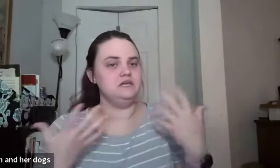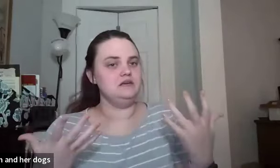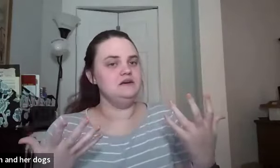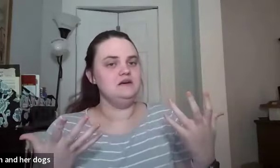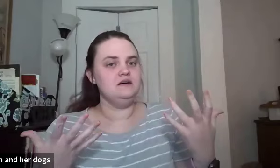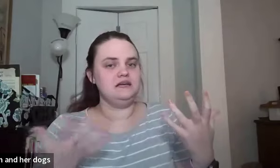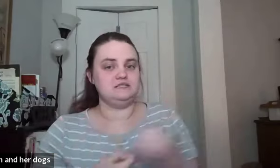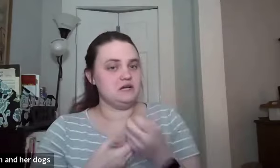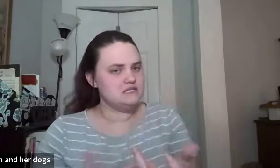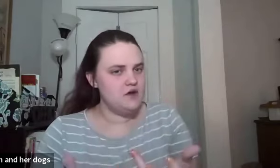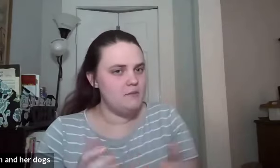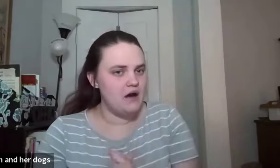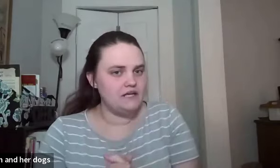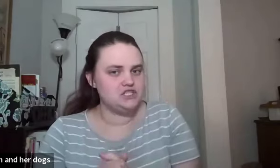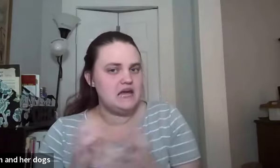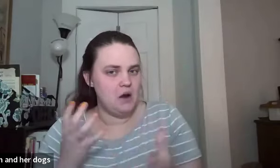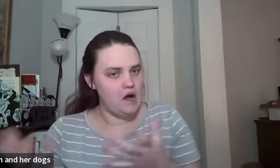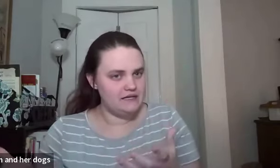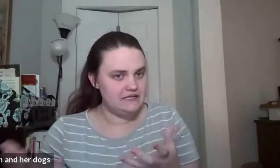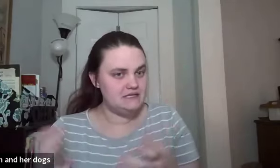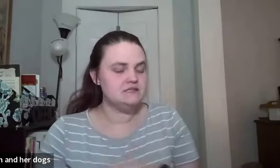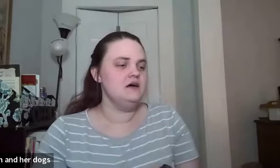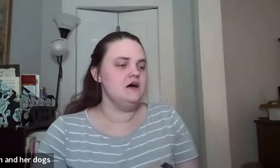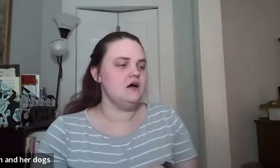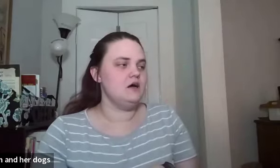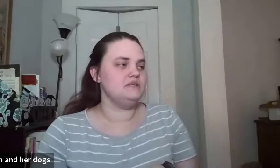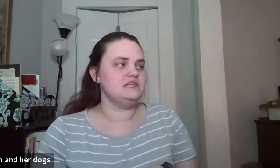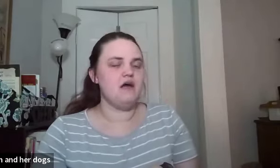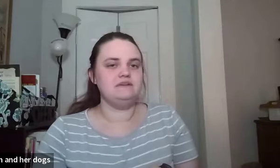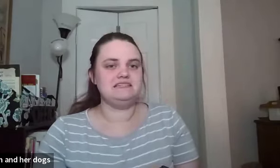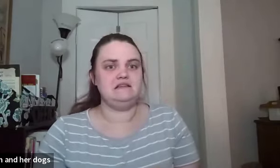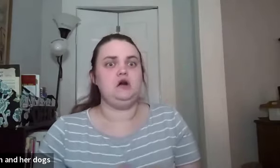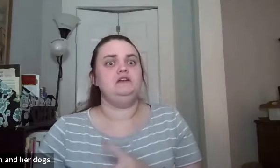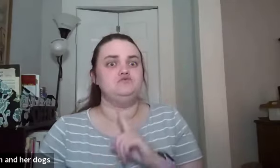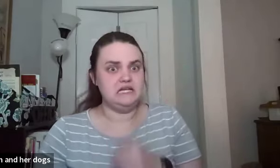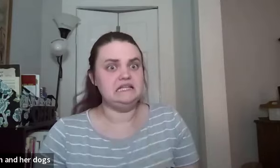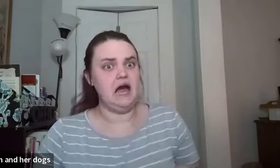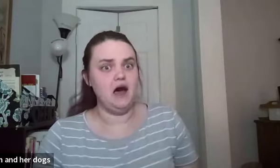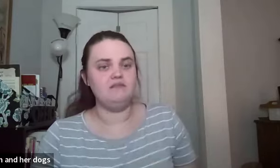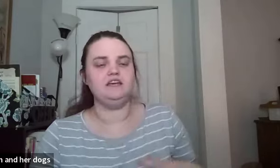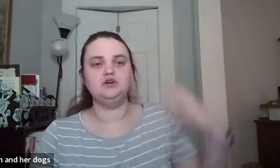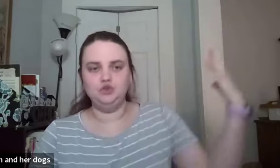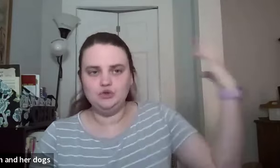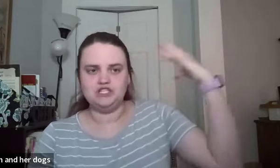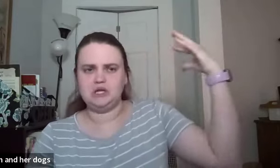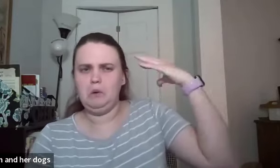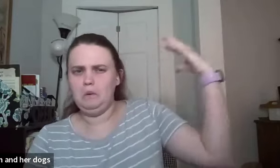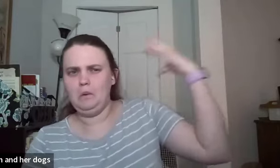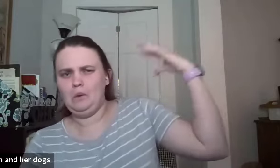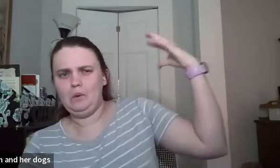be expressive about like just how hot it is. Instead of having to say like, oh, it's really hot. Like, you can just go, "Ooh,